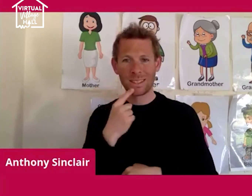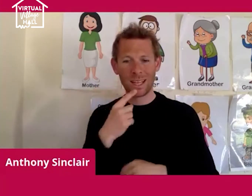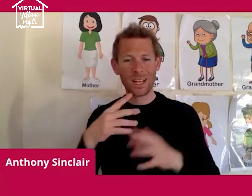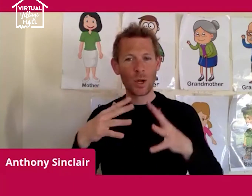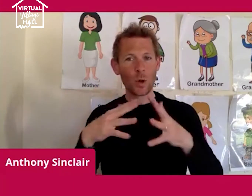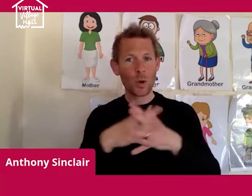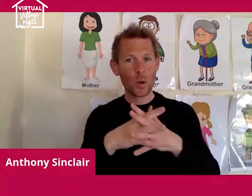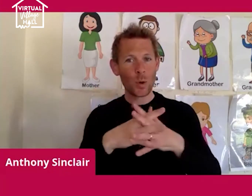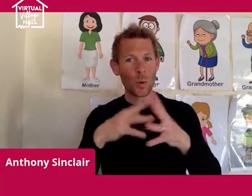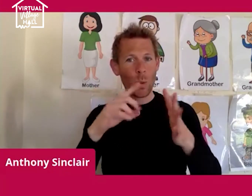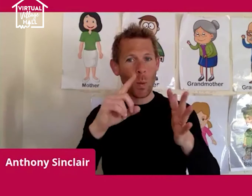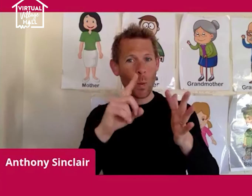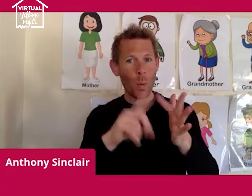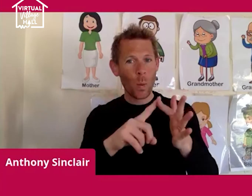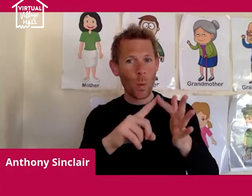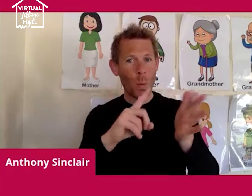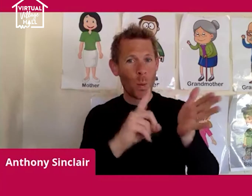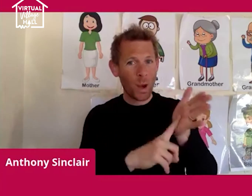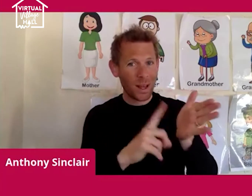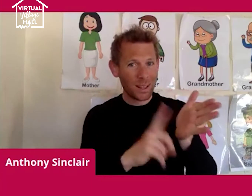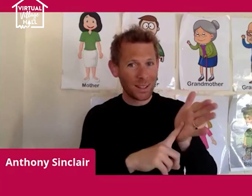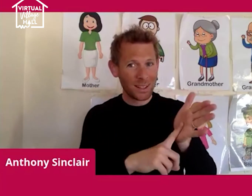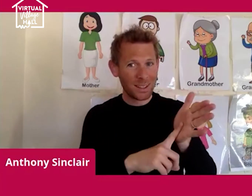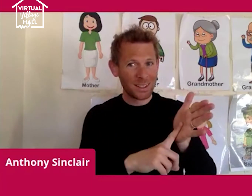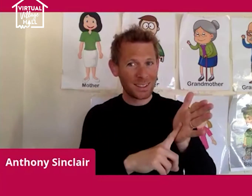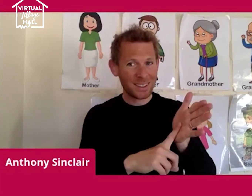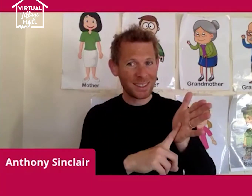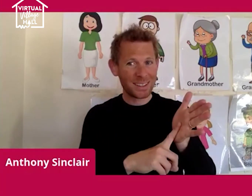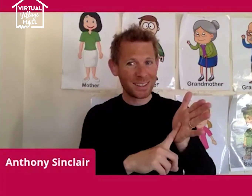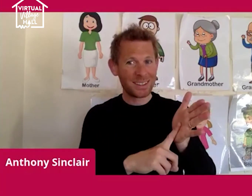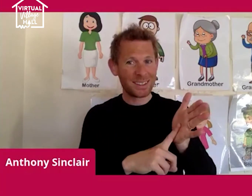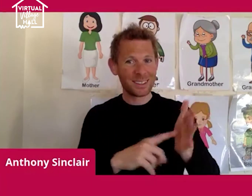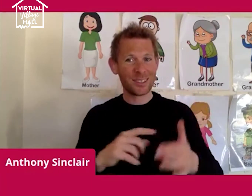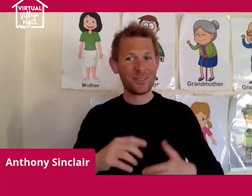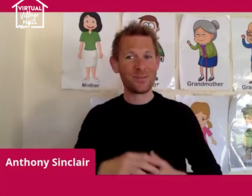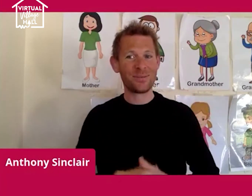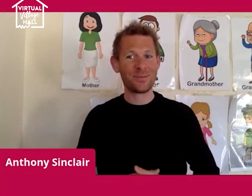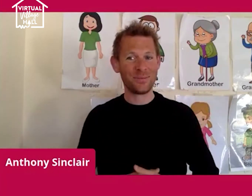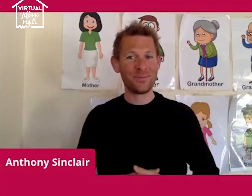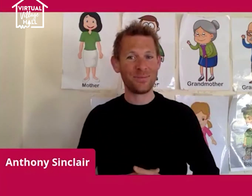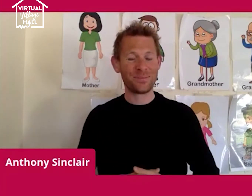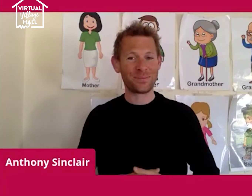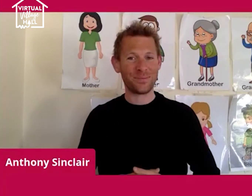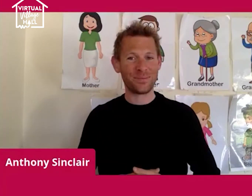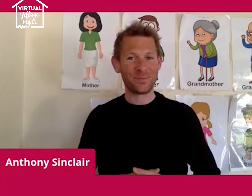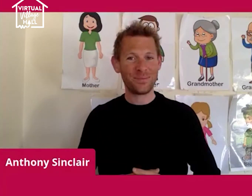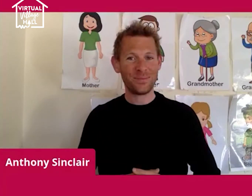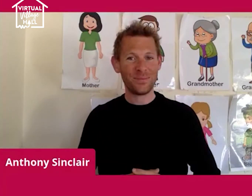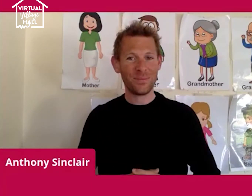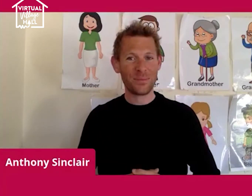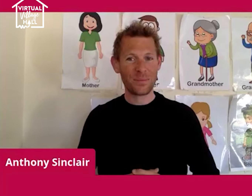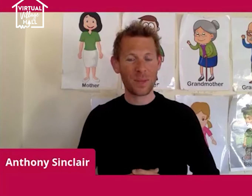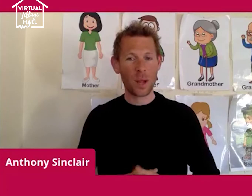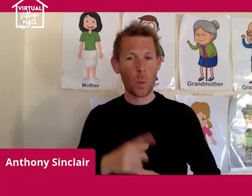Most deaf people always say well with their lip pattern as they sign it.